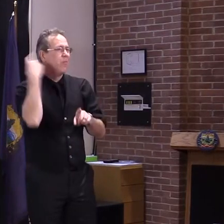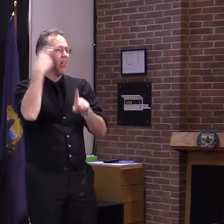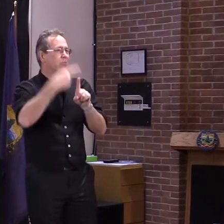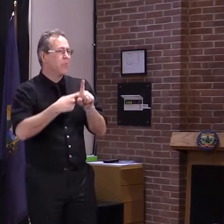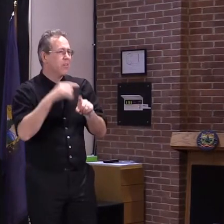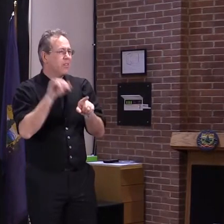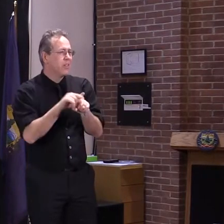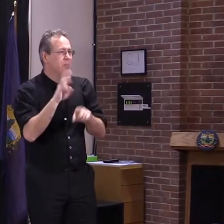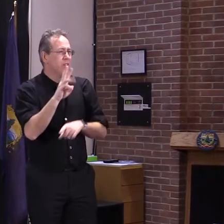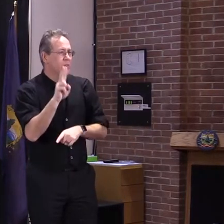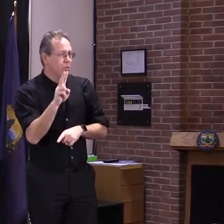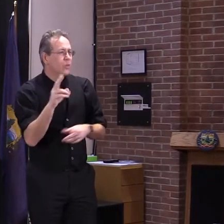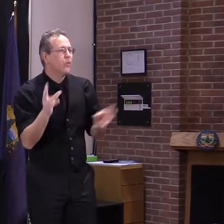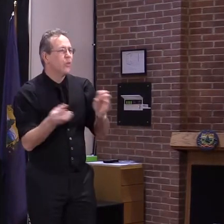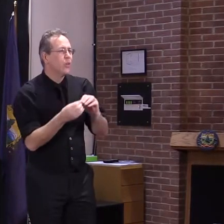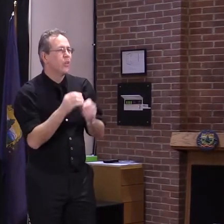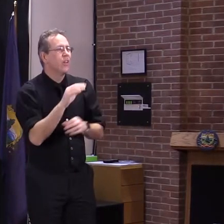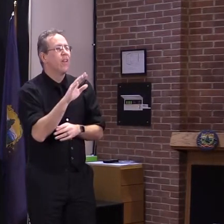up to